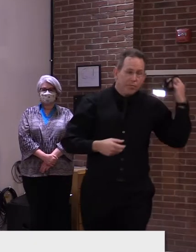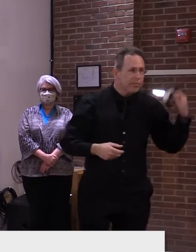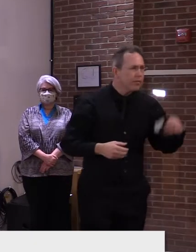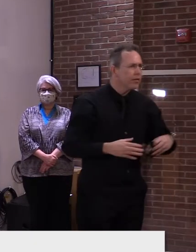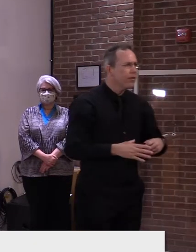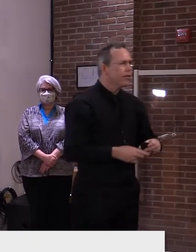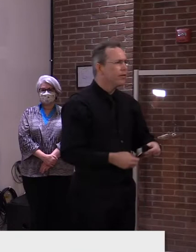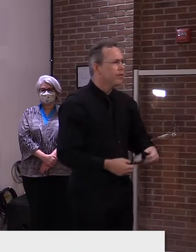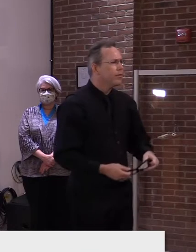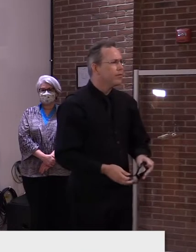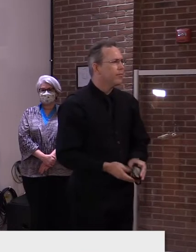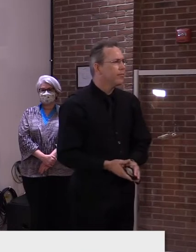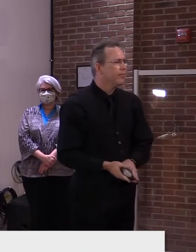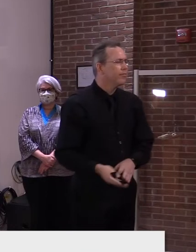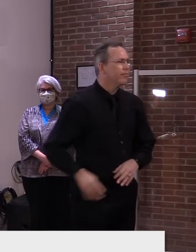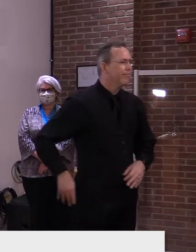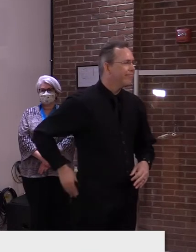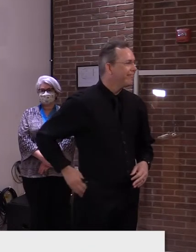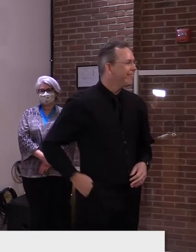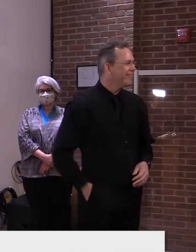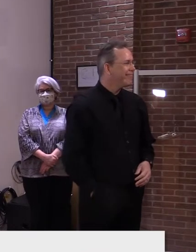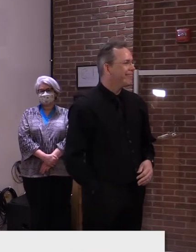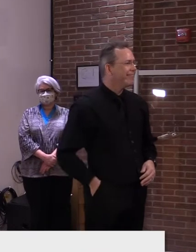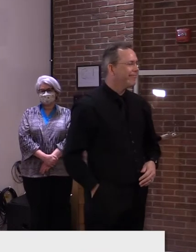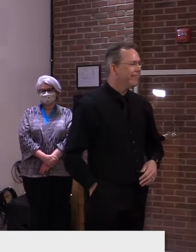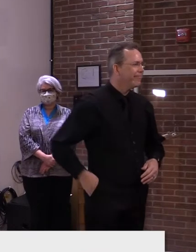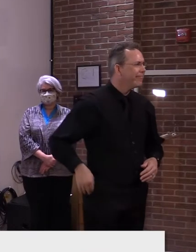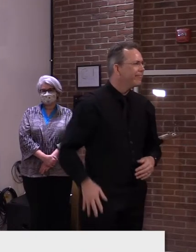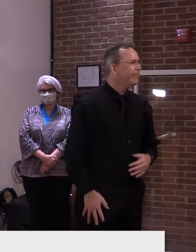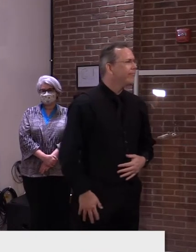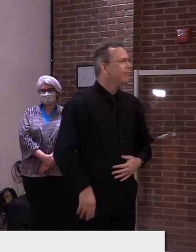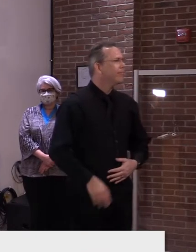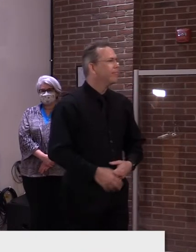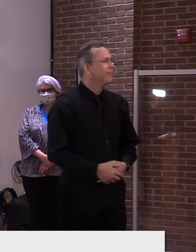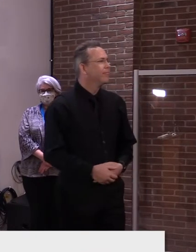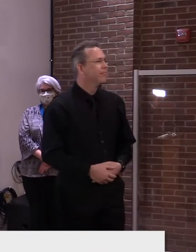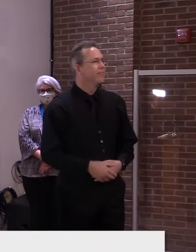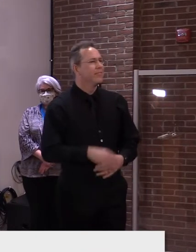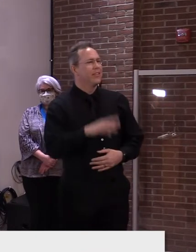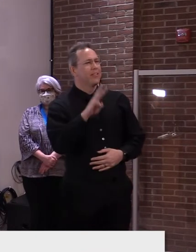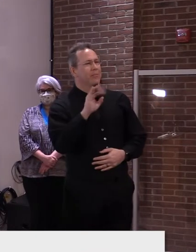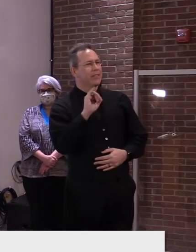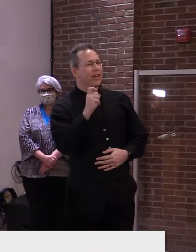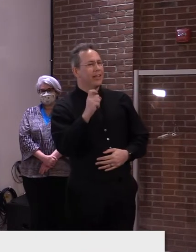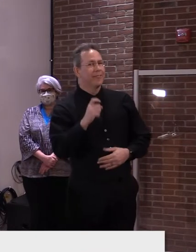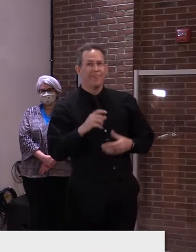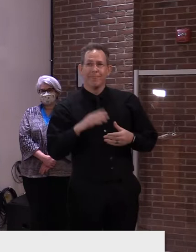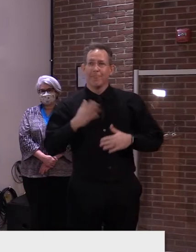Wilson, the AP. Good morning, everybody. Happy Friday. Another follow-up question about